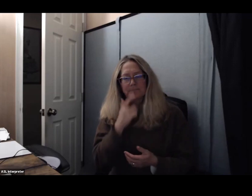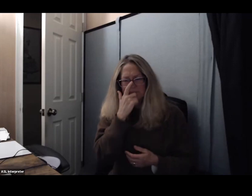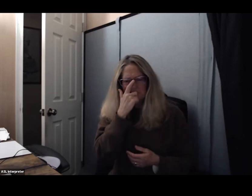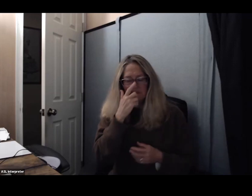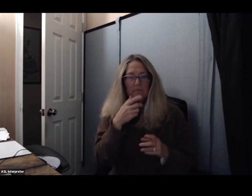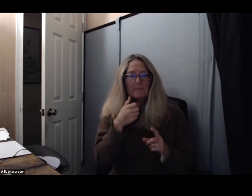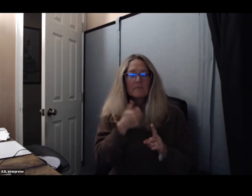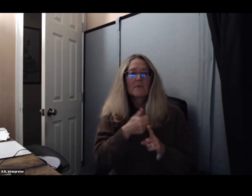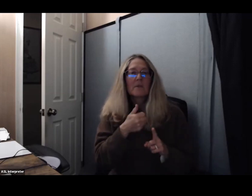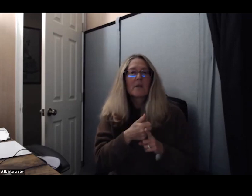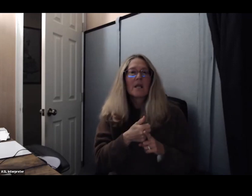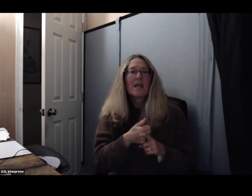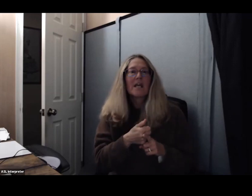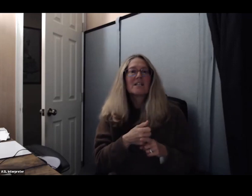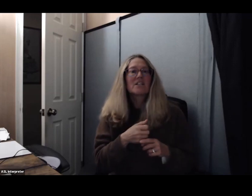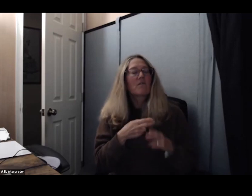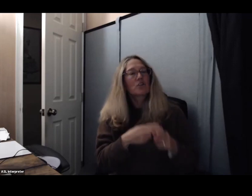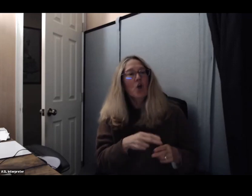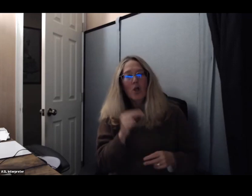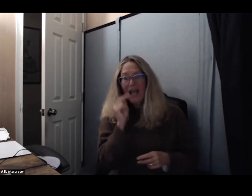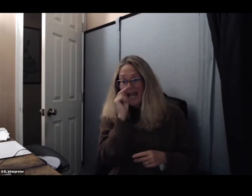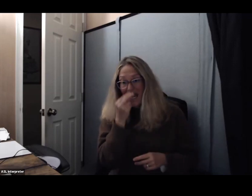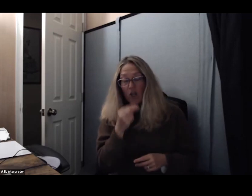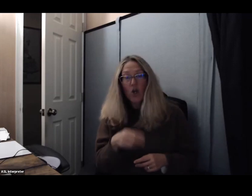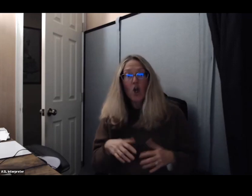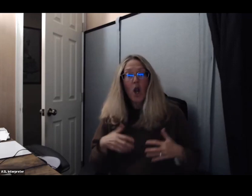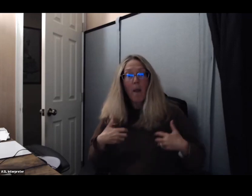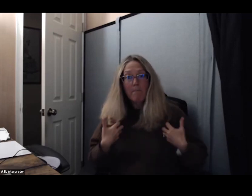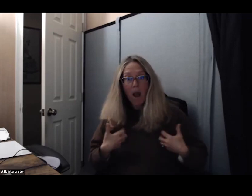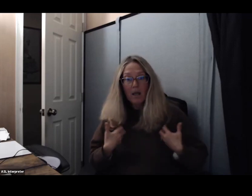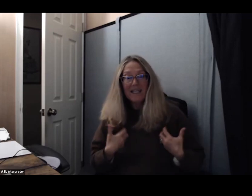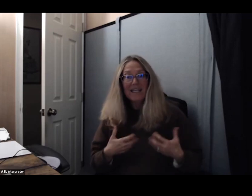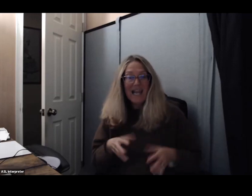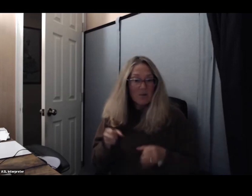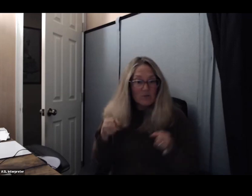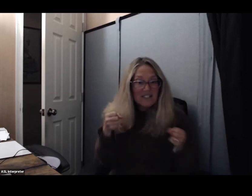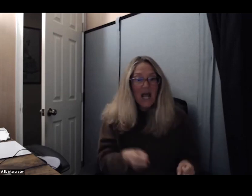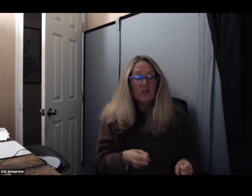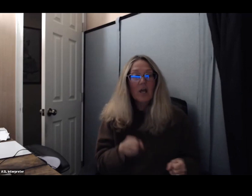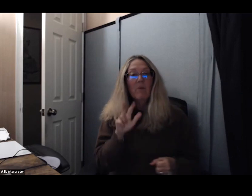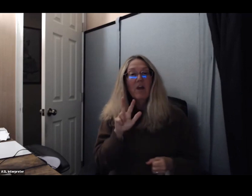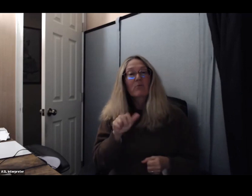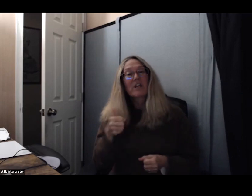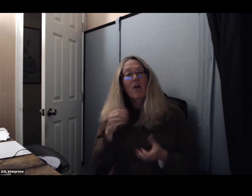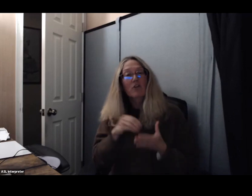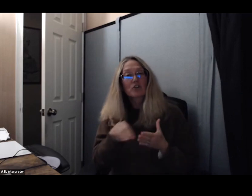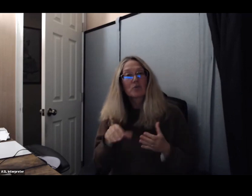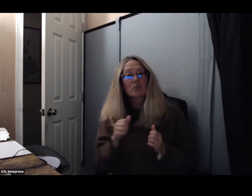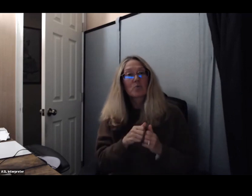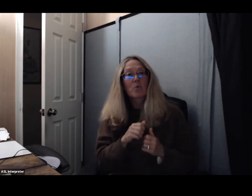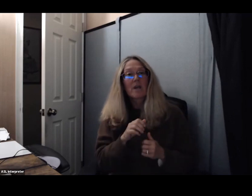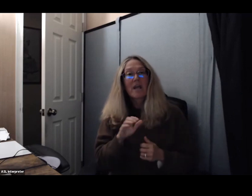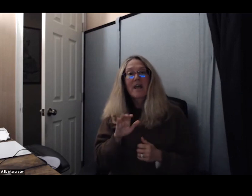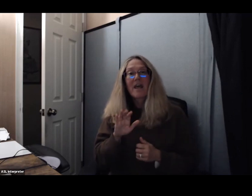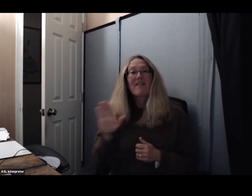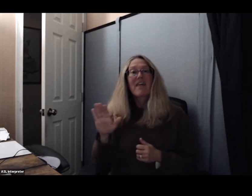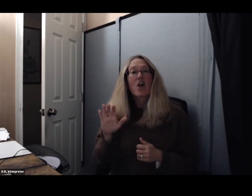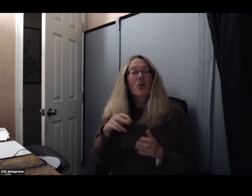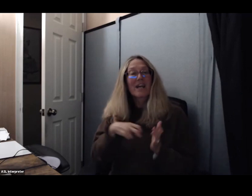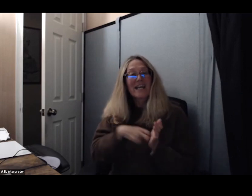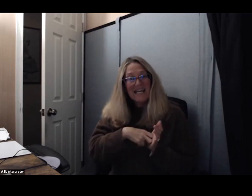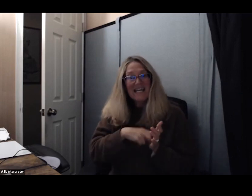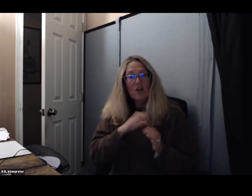He was called a nigger, a monkey. He was held down by 3 other students with their knees to his